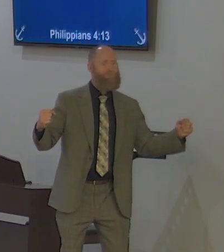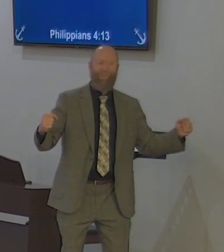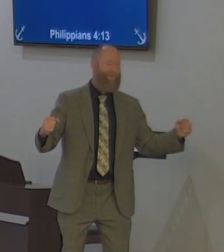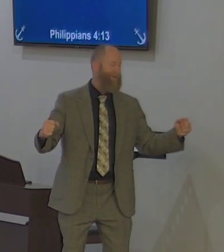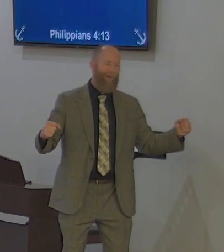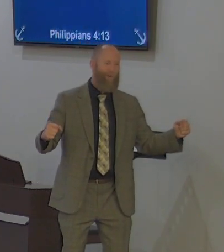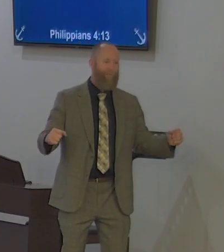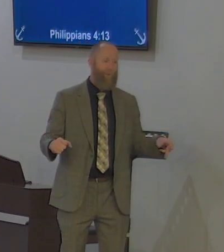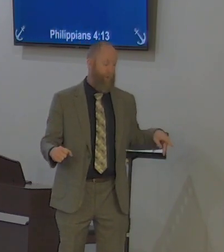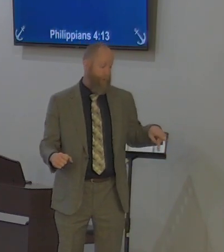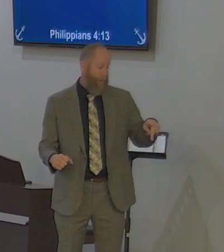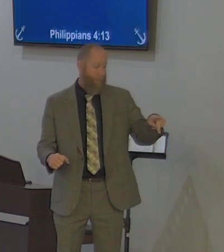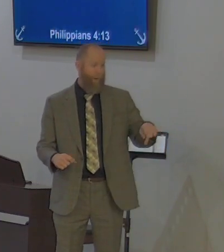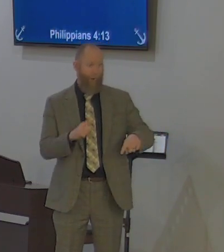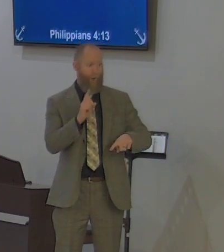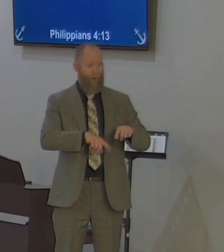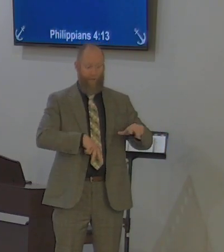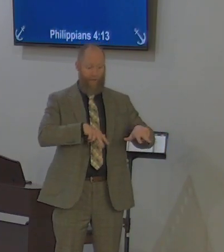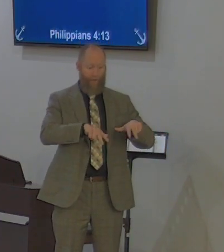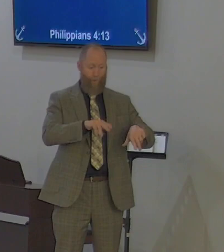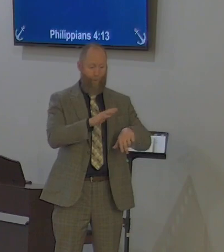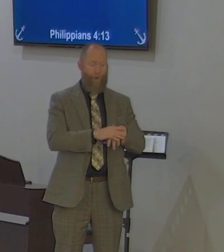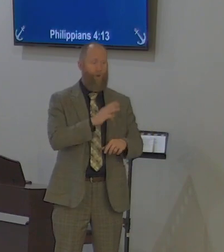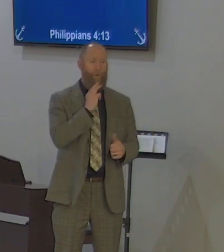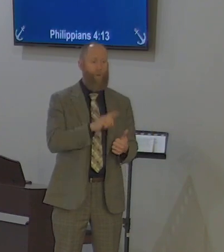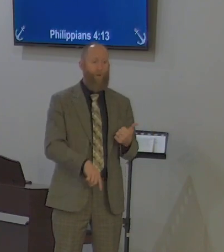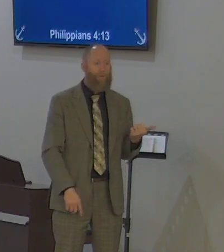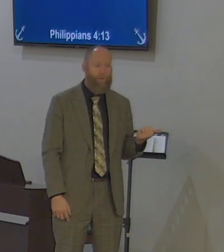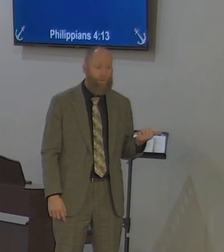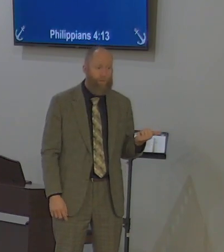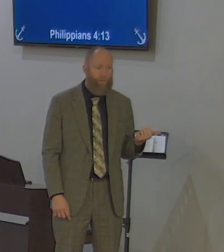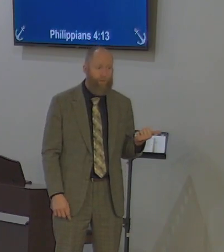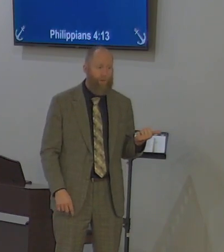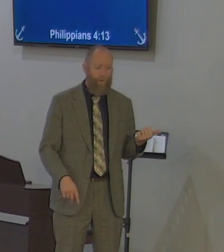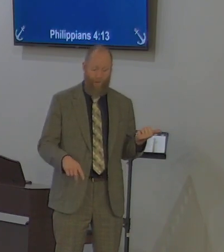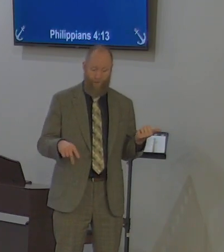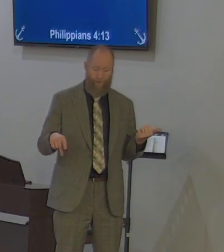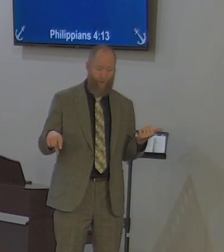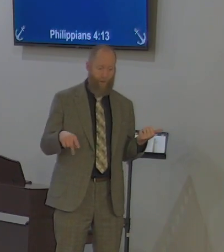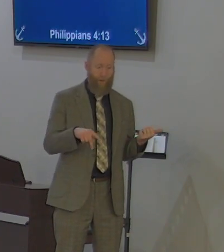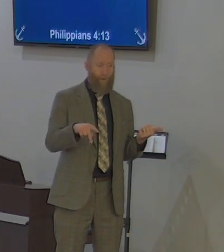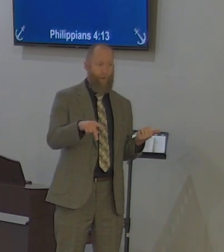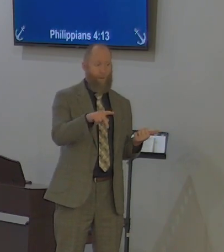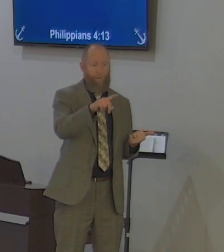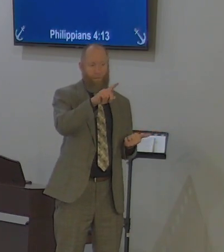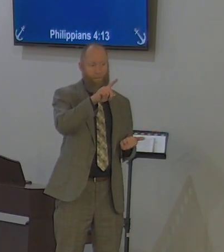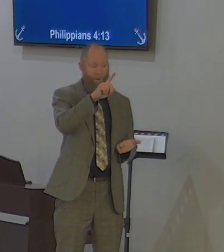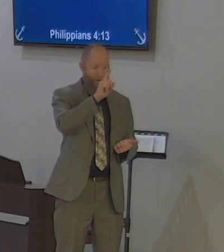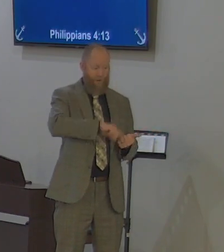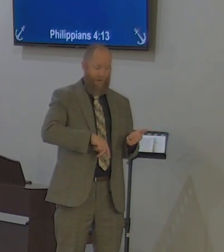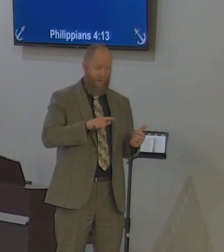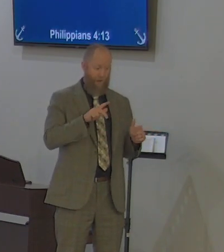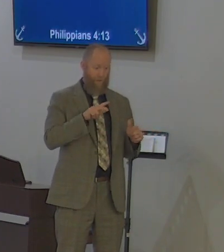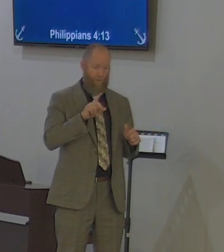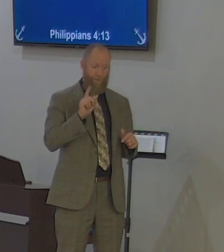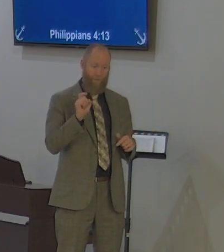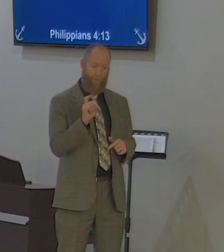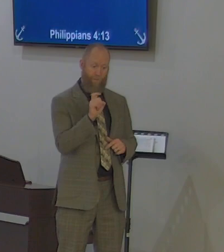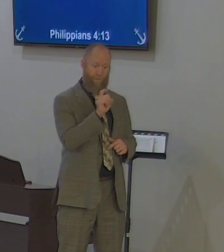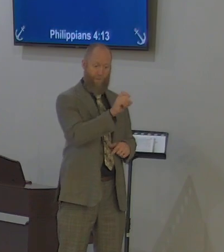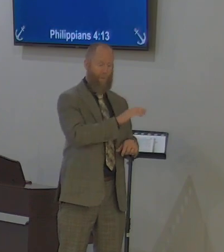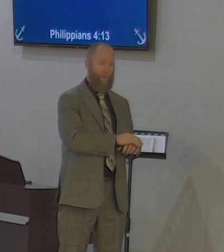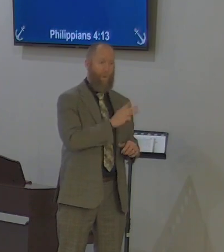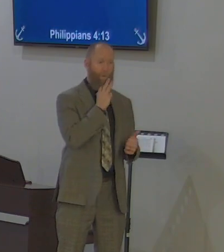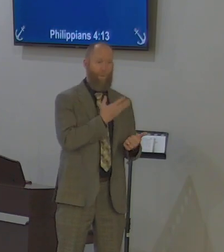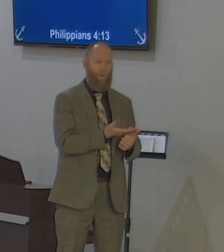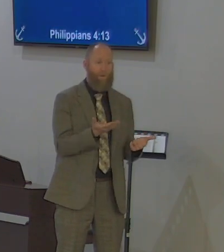Paul couldn't walk on water unless Jesus made him walk on water. Right? Never happened. We don't have a record of it. Think